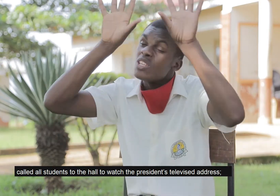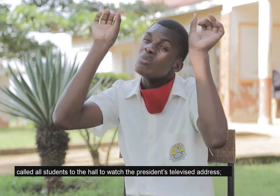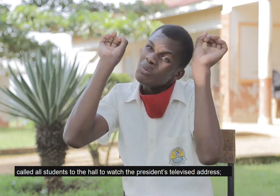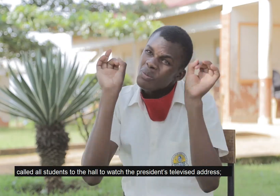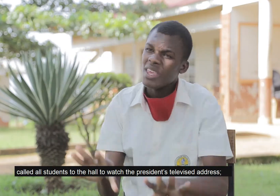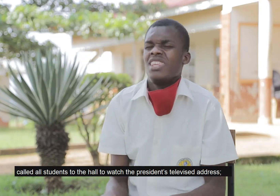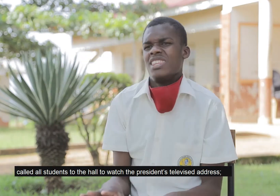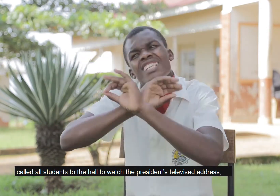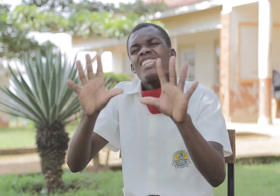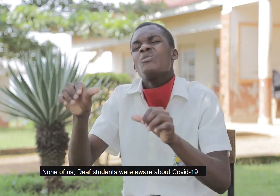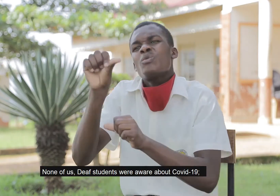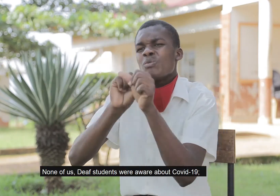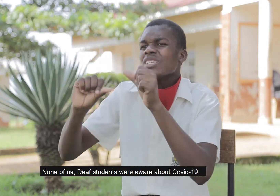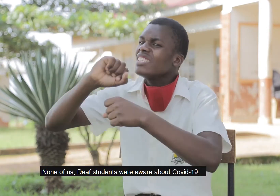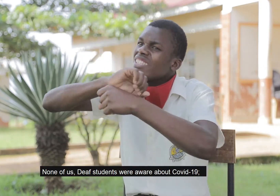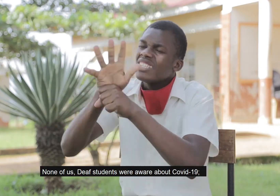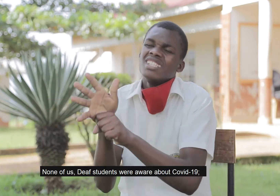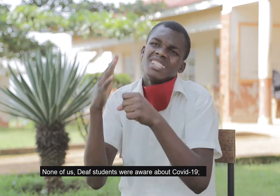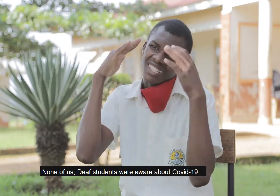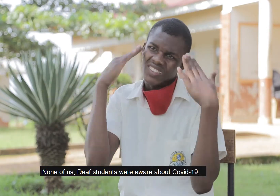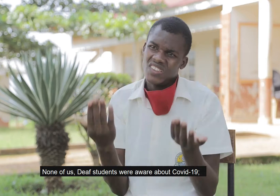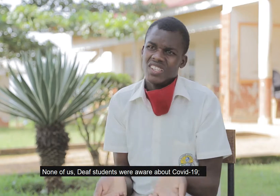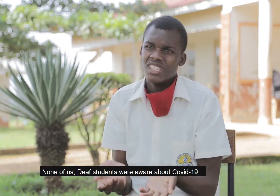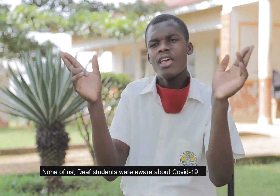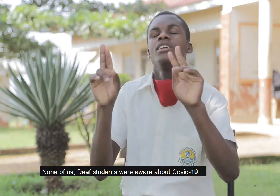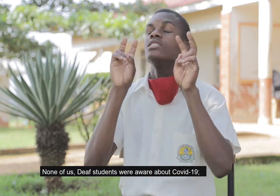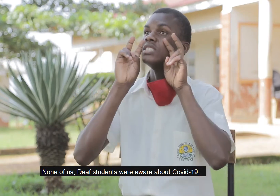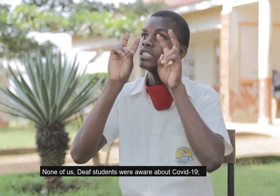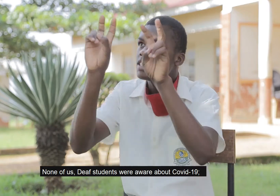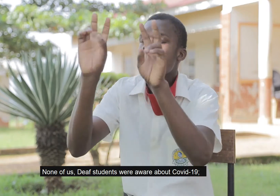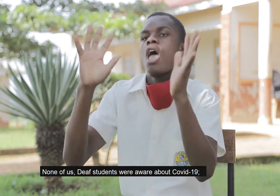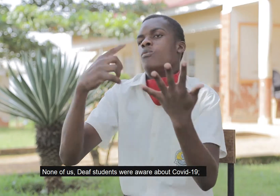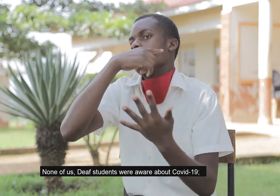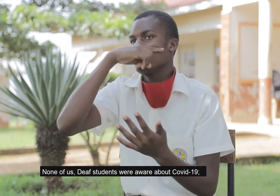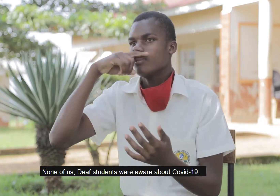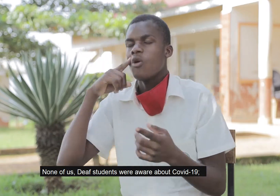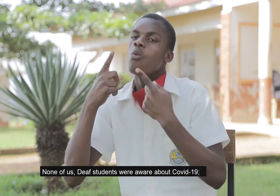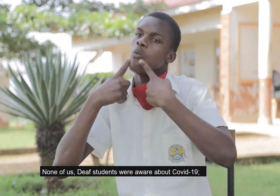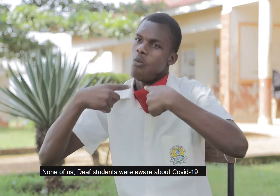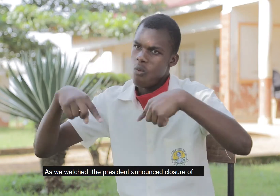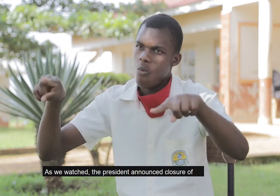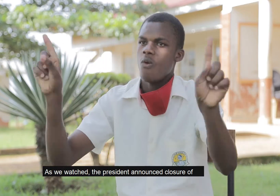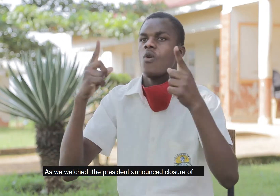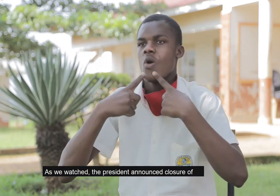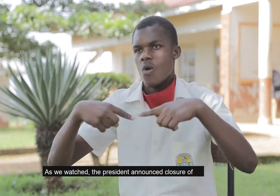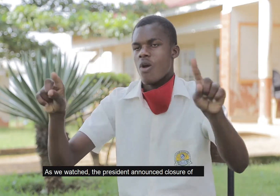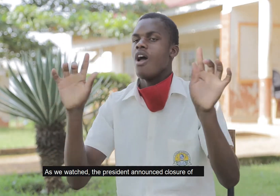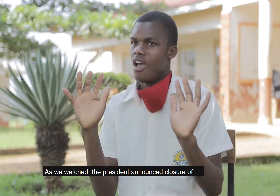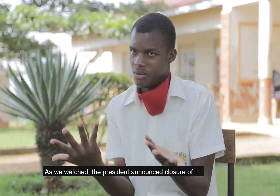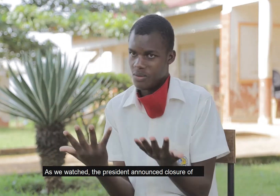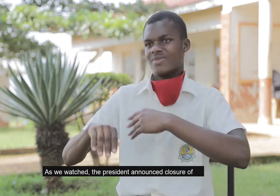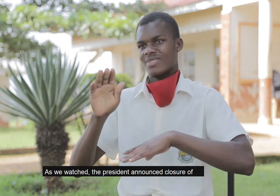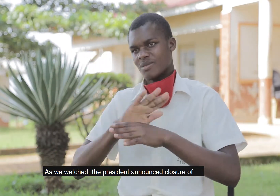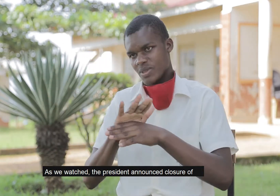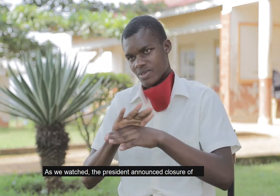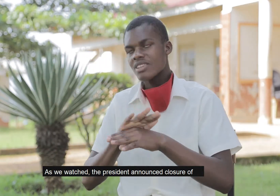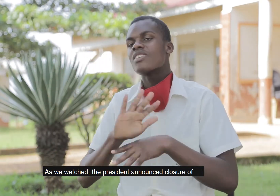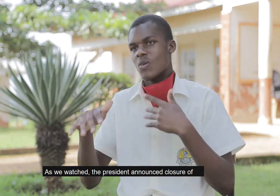televised address. None of us deaf students were aware about COVID-19. As we watched, the president announced